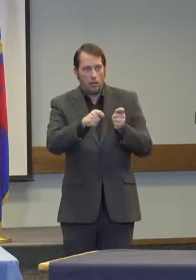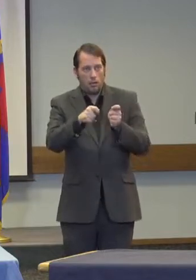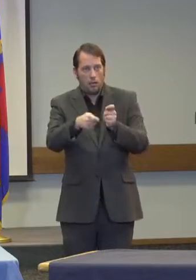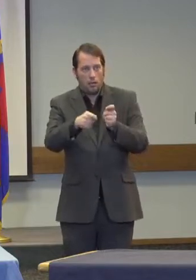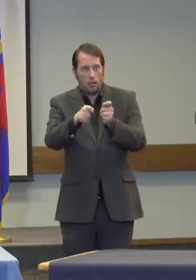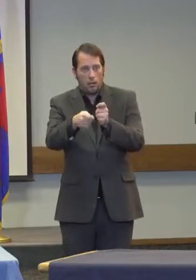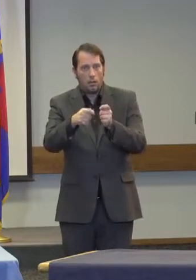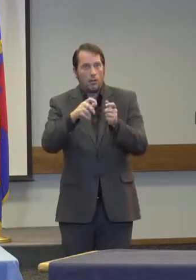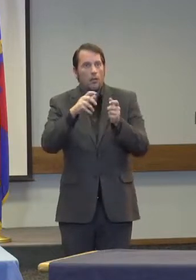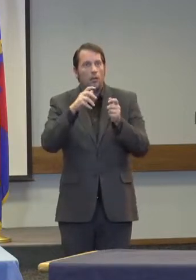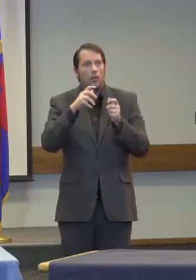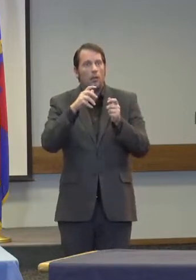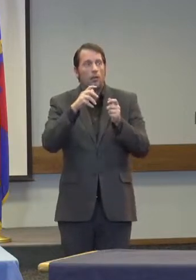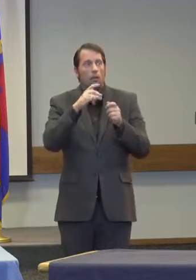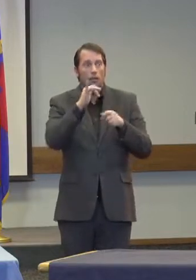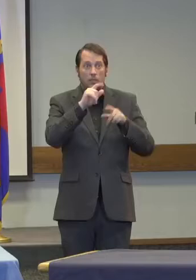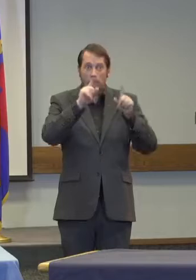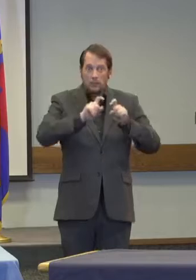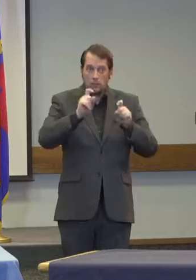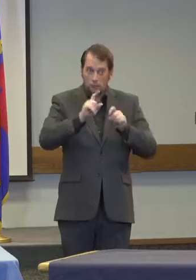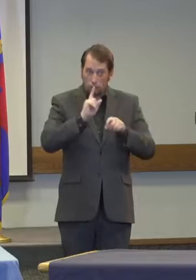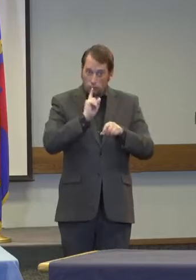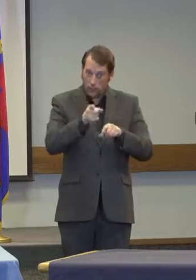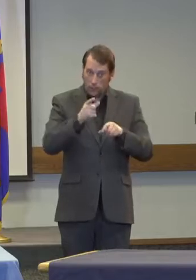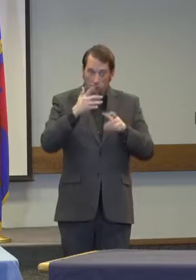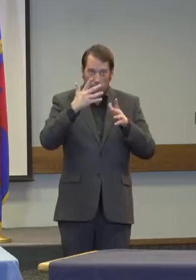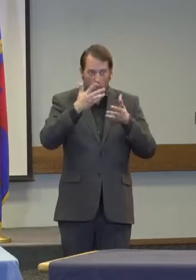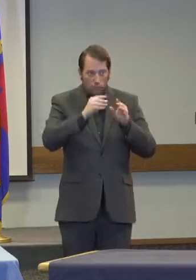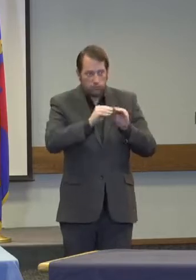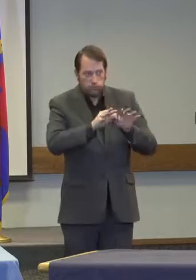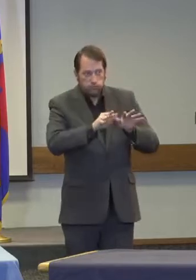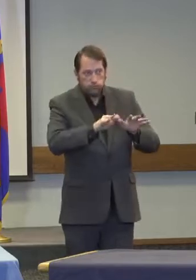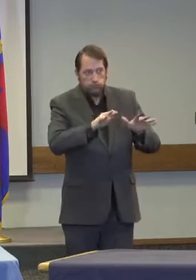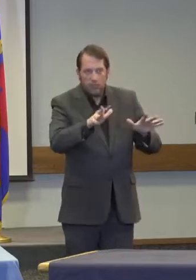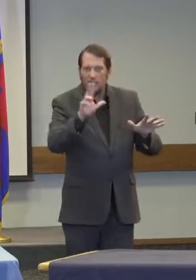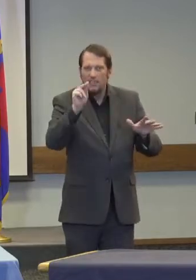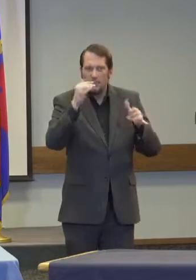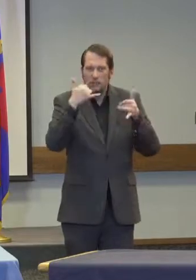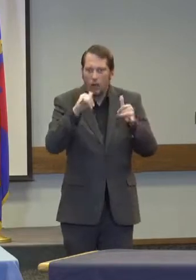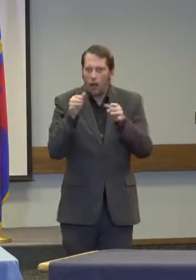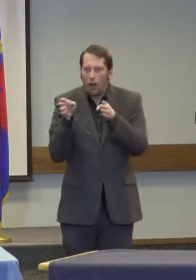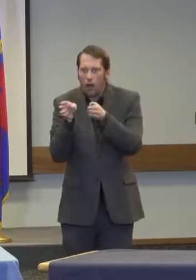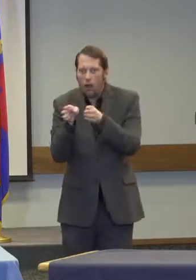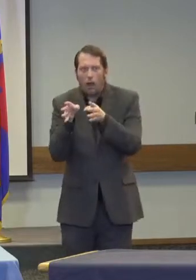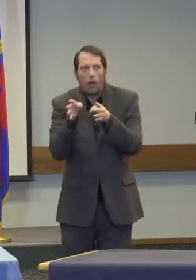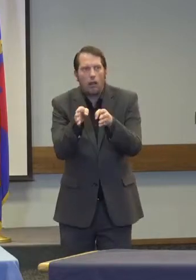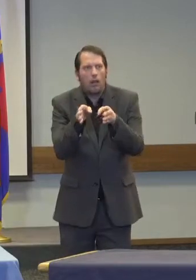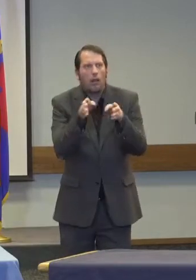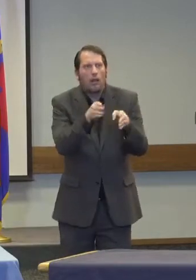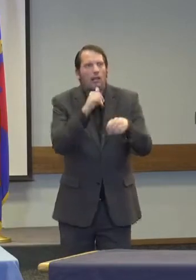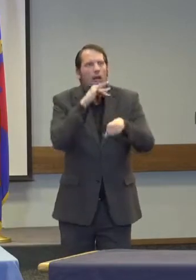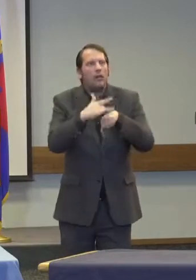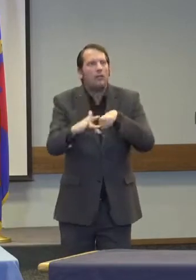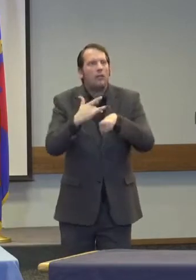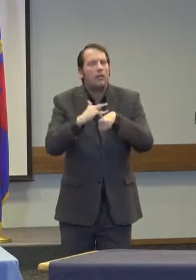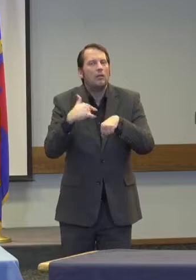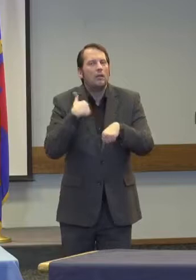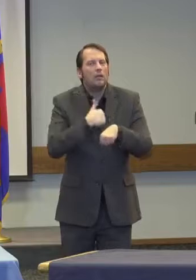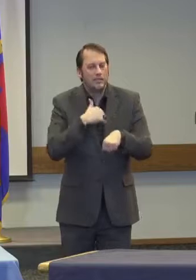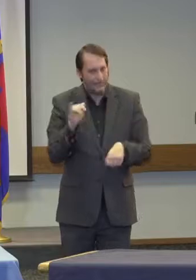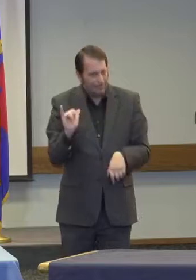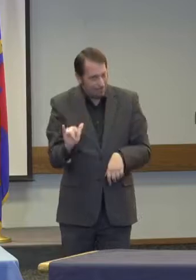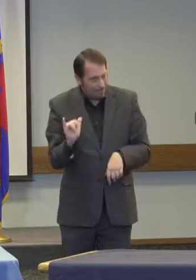didn't fit that travel criteria. After that was changed and we recognized that community transmission was indeed happening in the